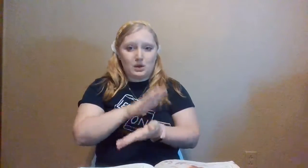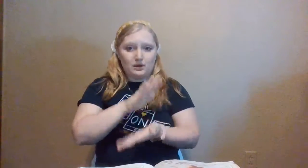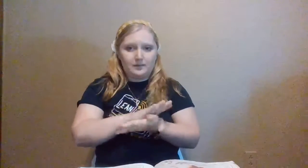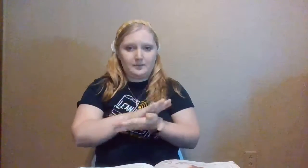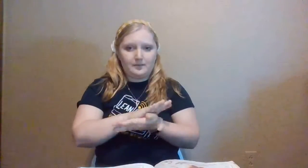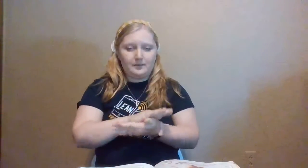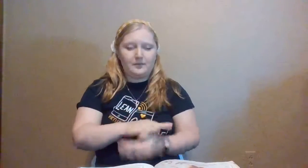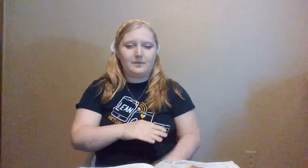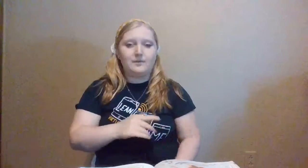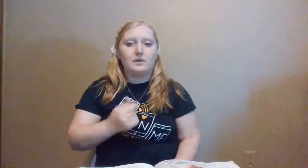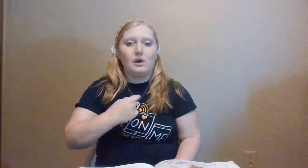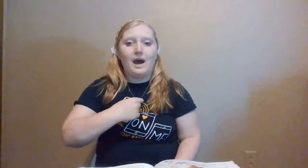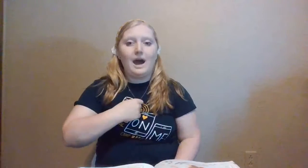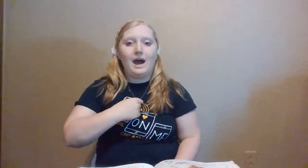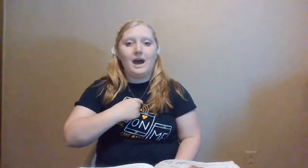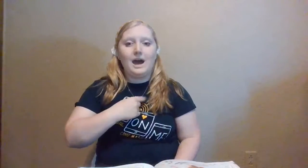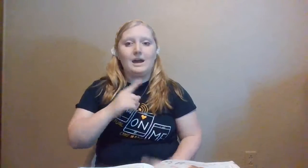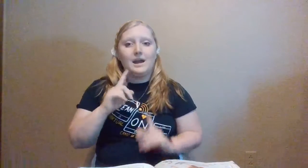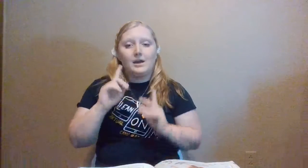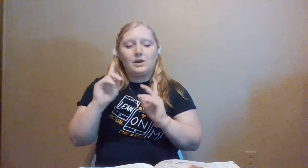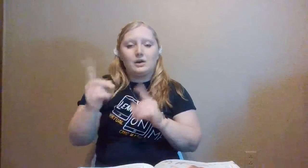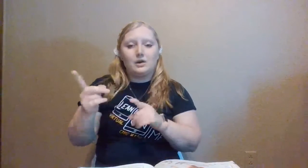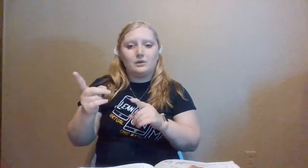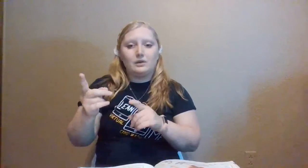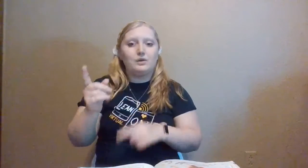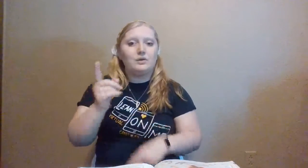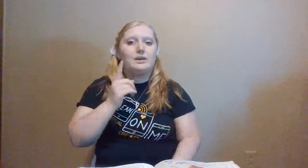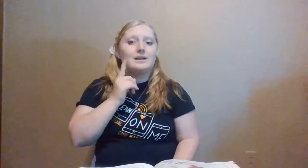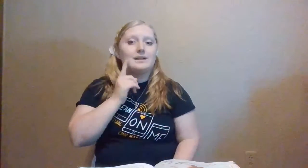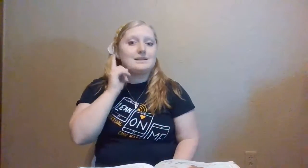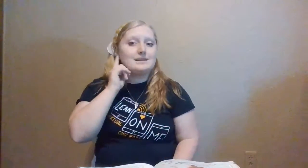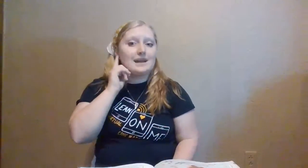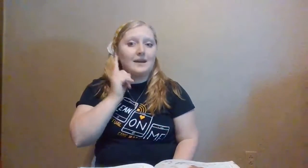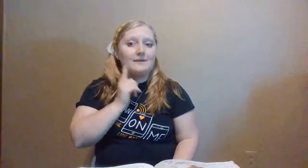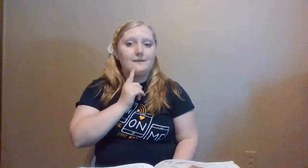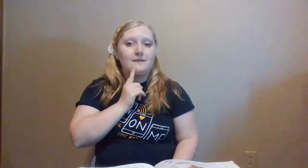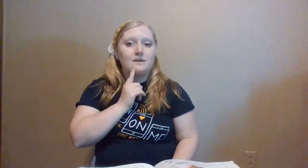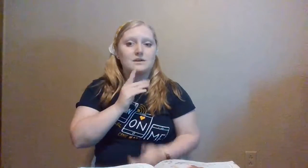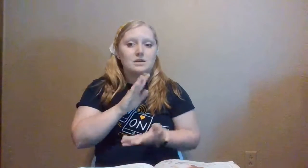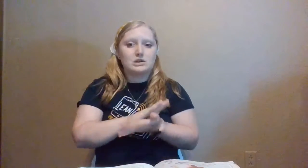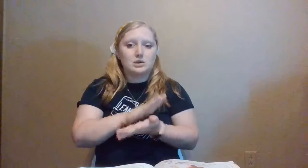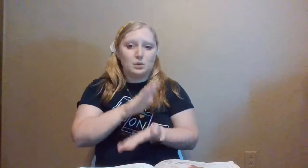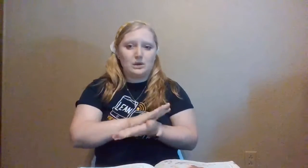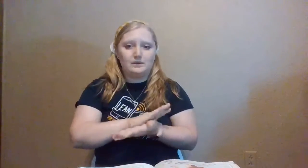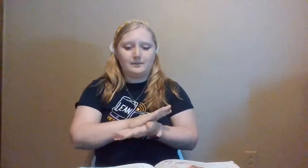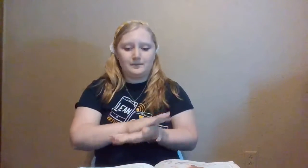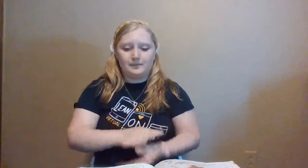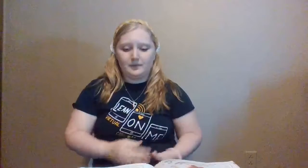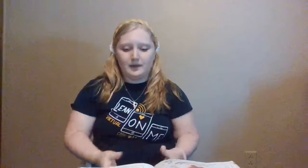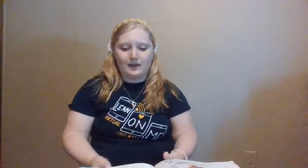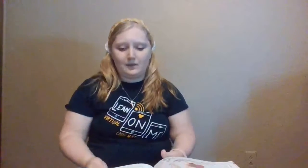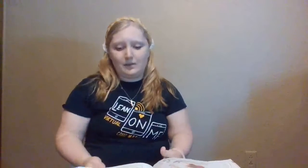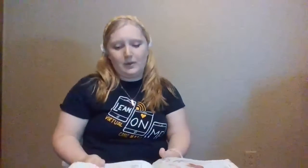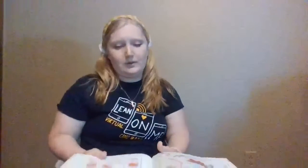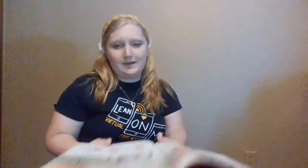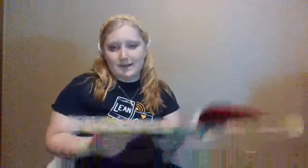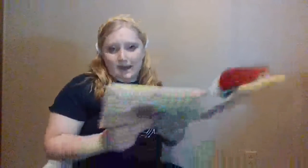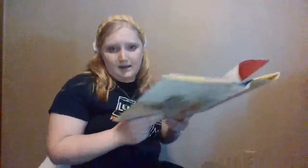school. So I go to deaf school is what Moses signed.